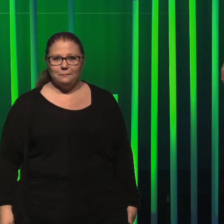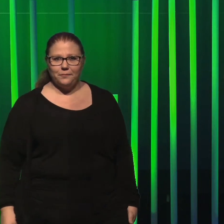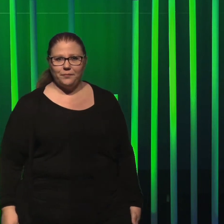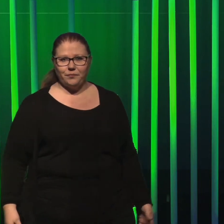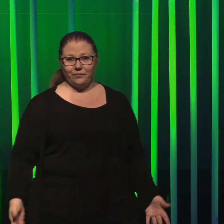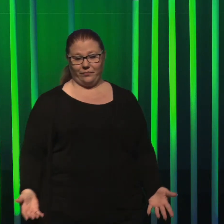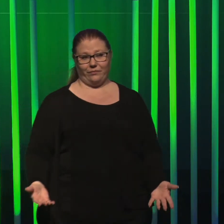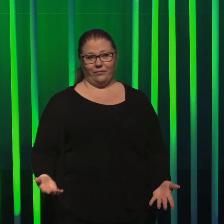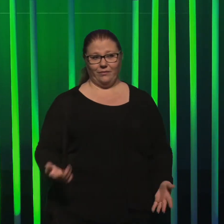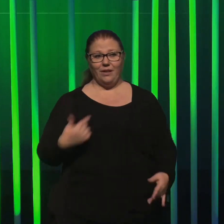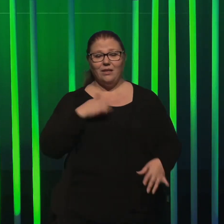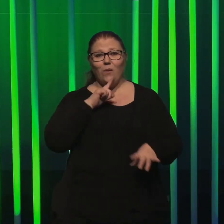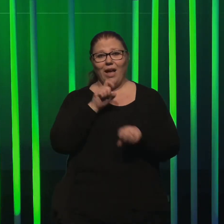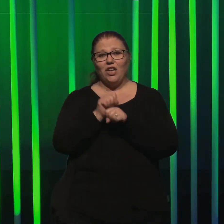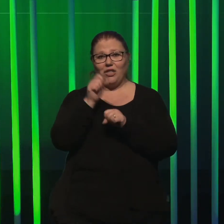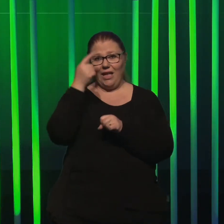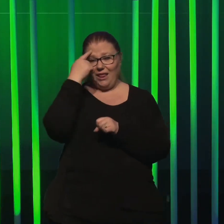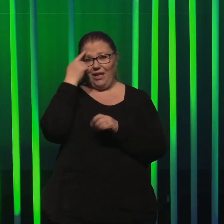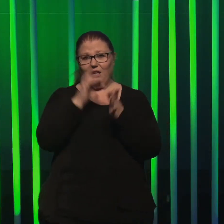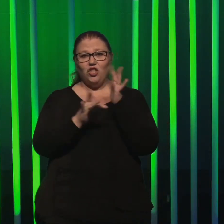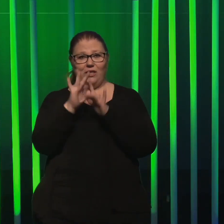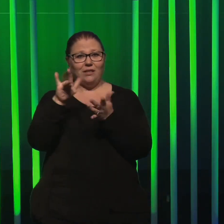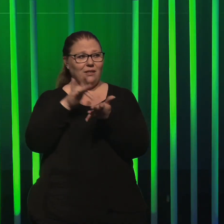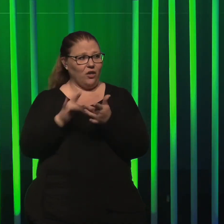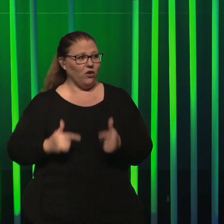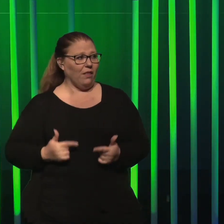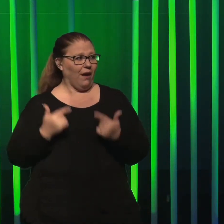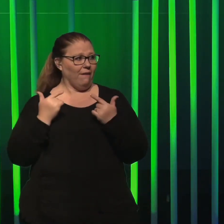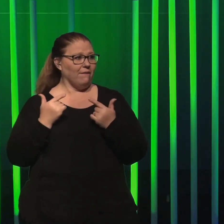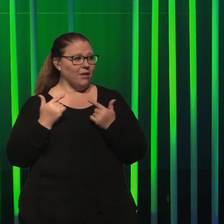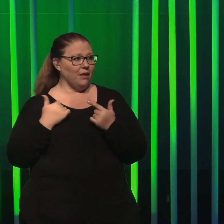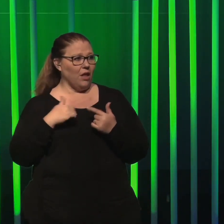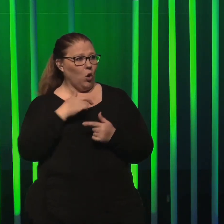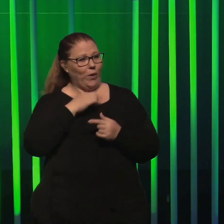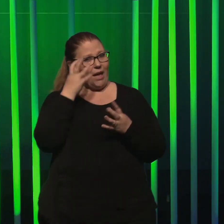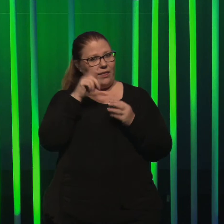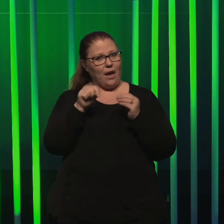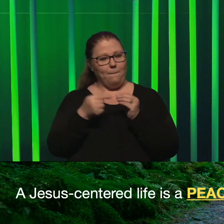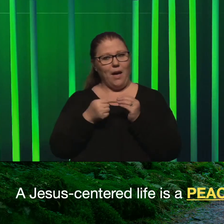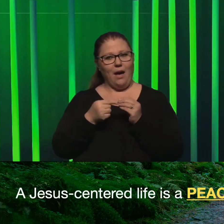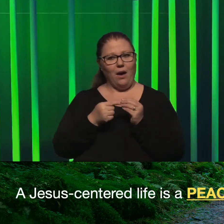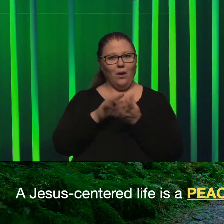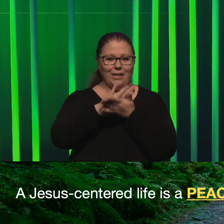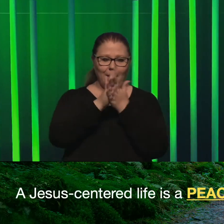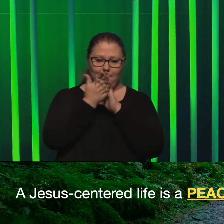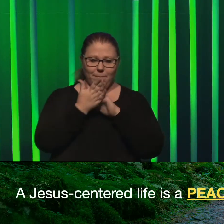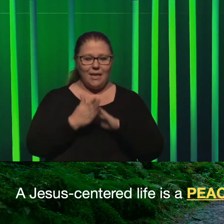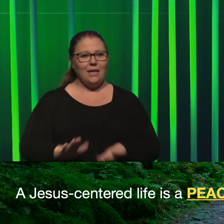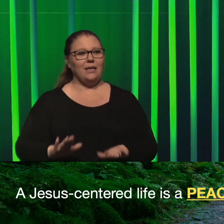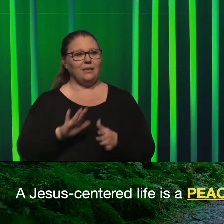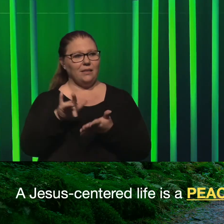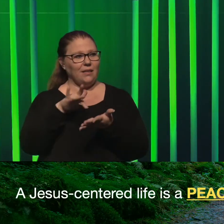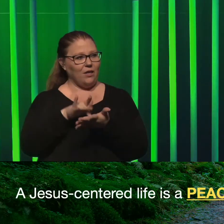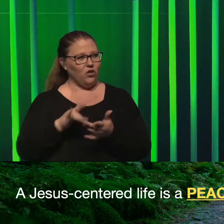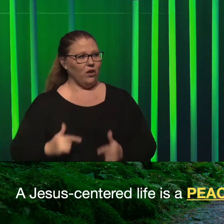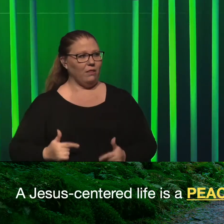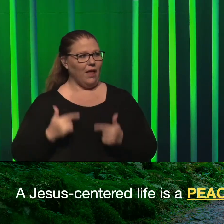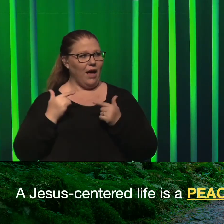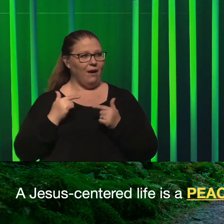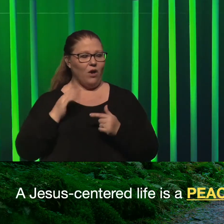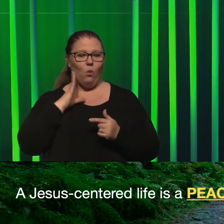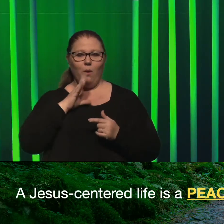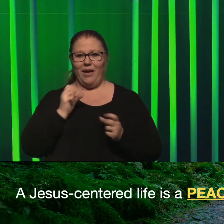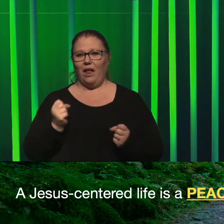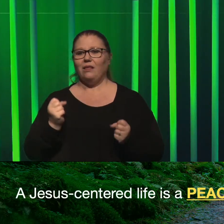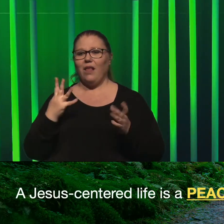So I actually think that a Jesus-centered life we could think about as a peace-centered life, and it'll be way